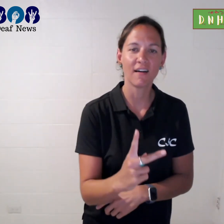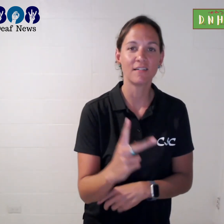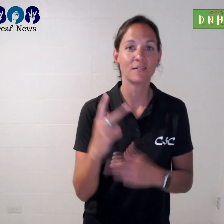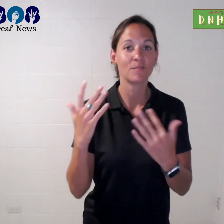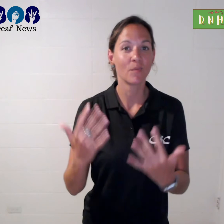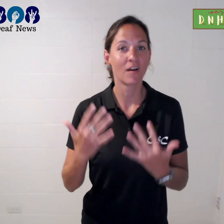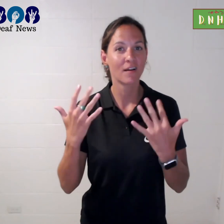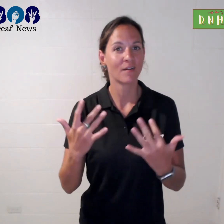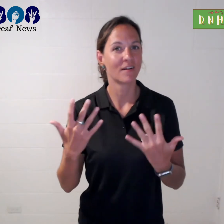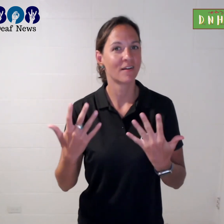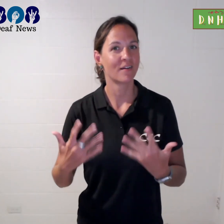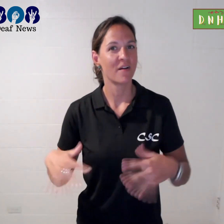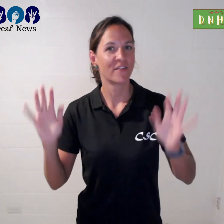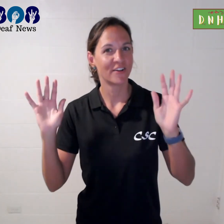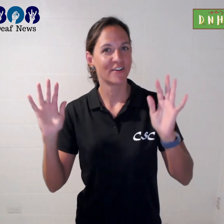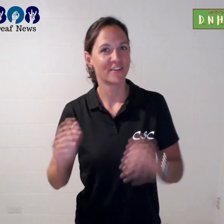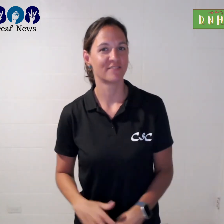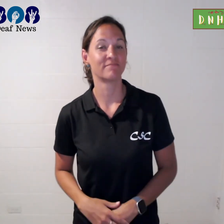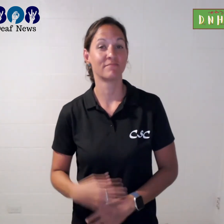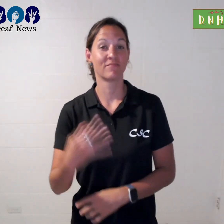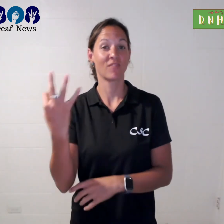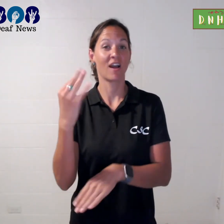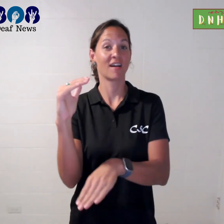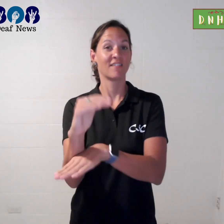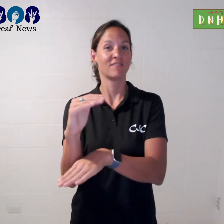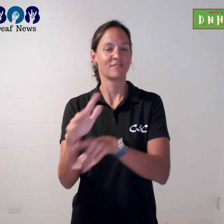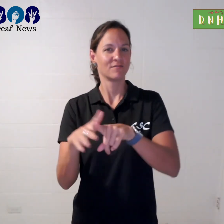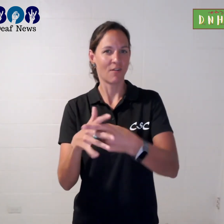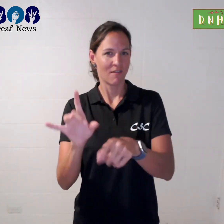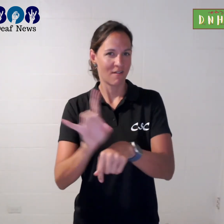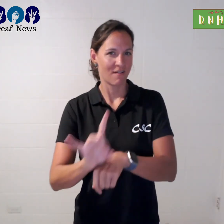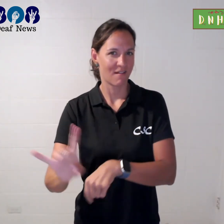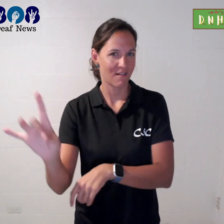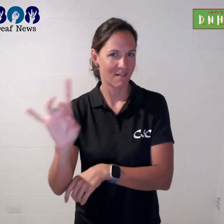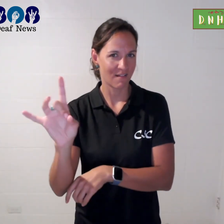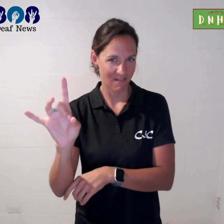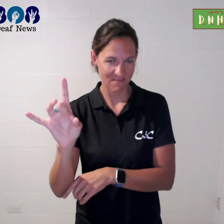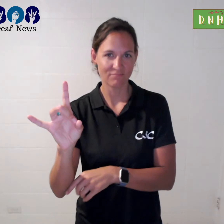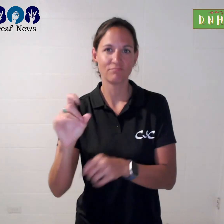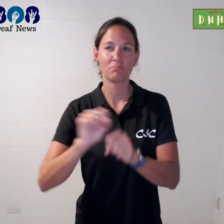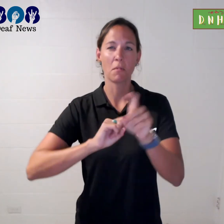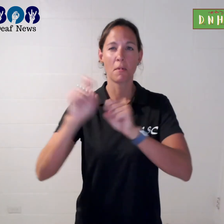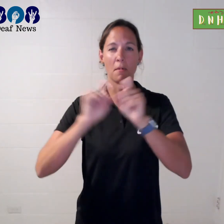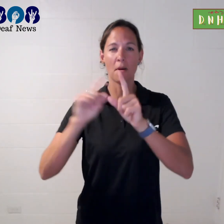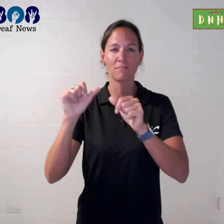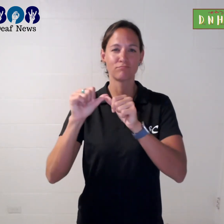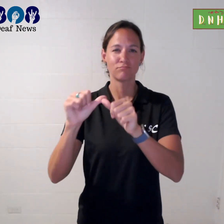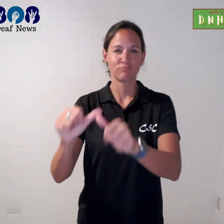the waiting is over. The show will be on Friday night starting at 8 and will continue to light